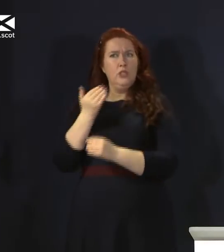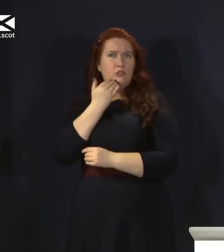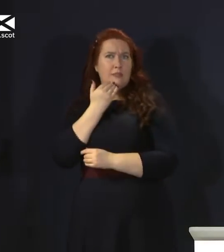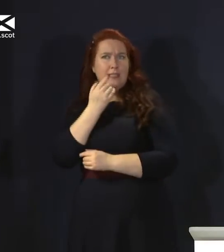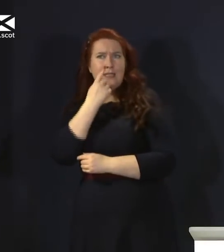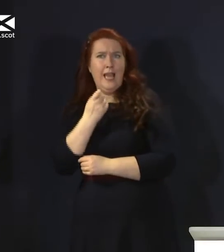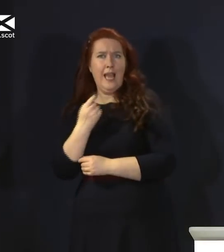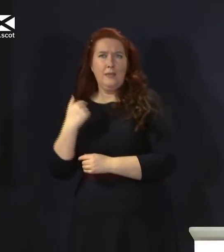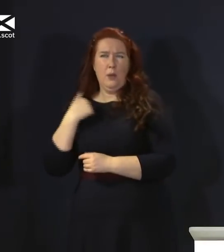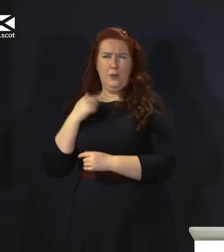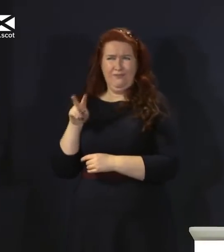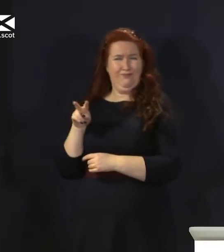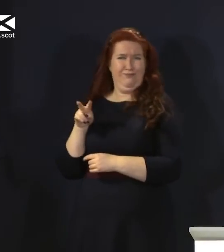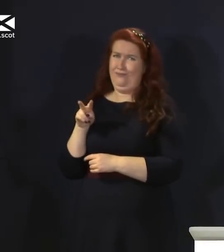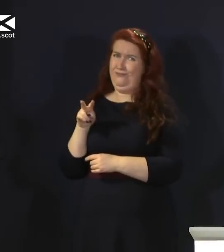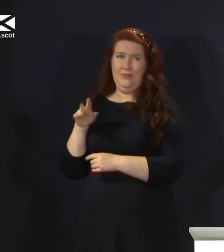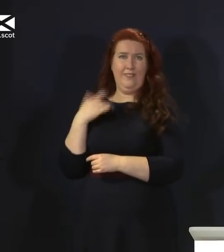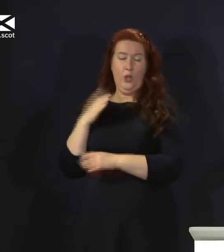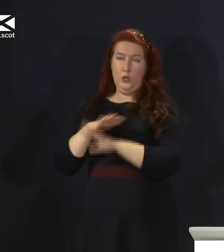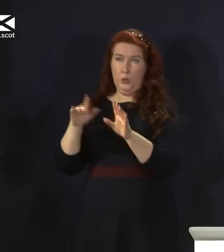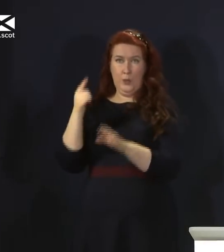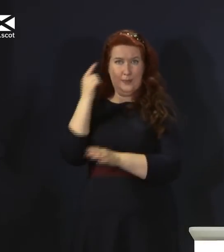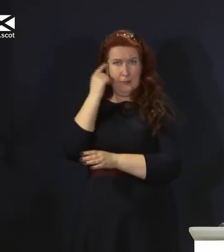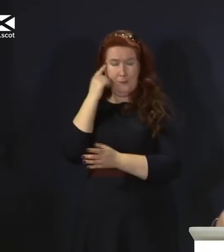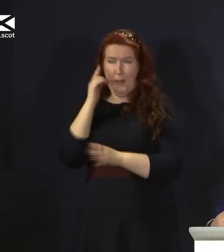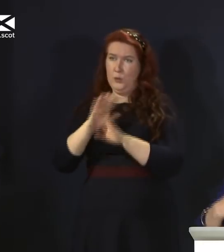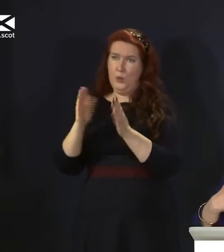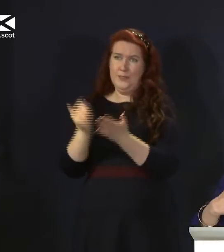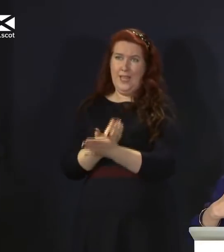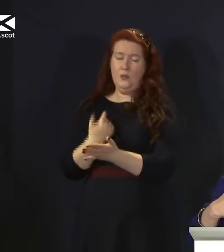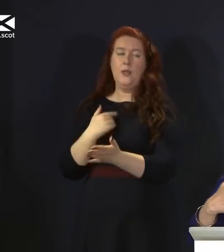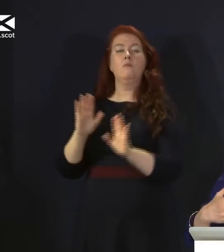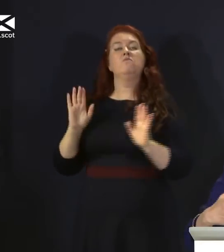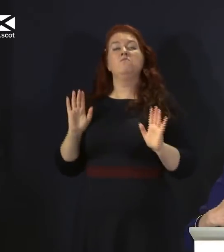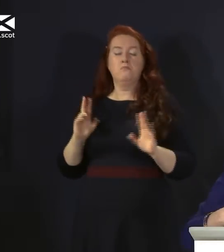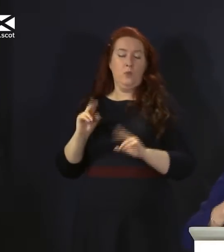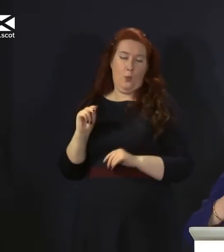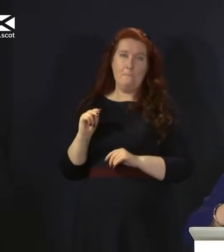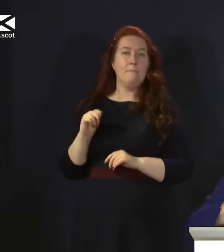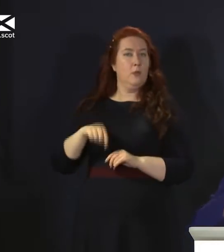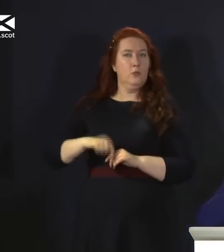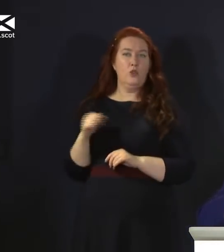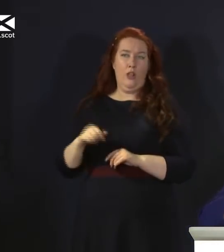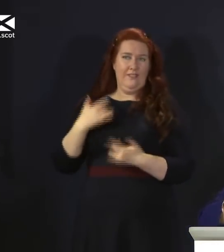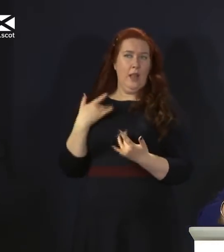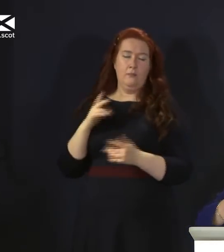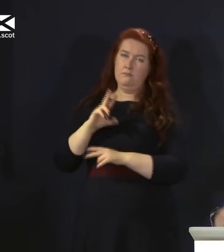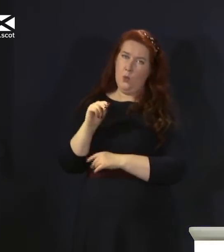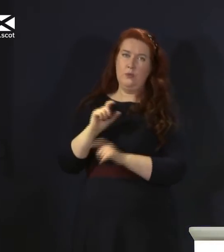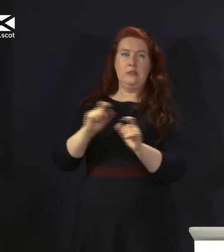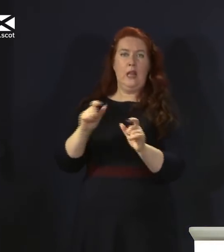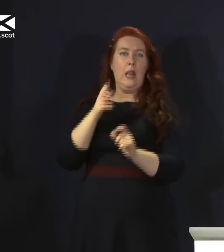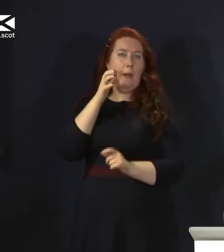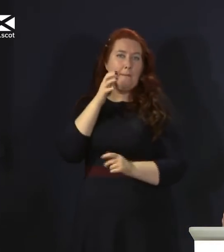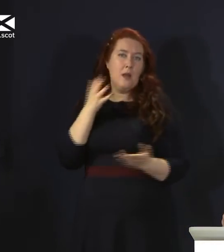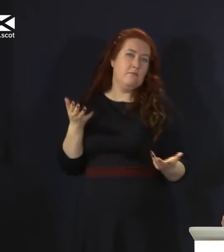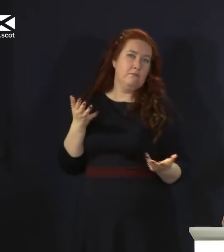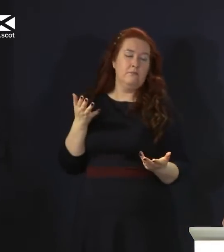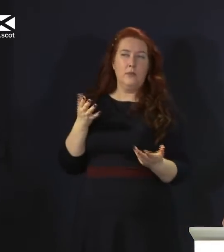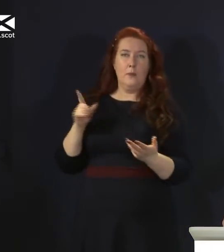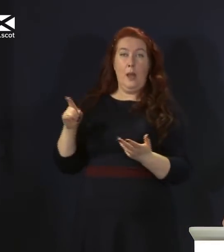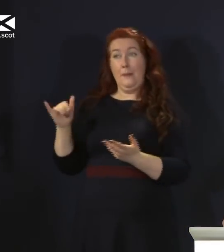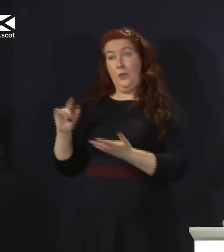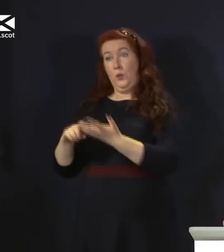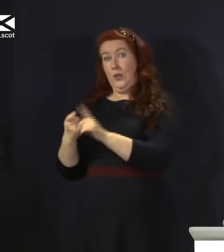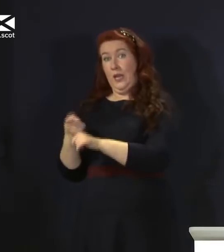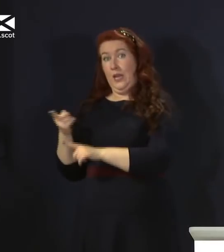simply not a sensible or safe decision, we would reserve the right not to do that and to keep it in amber. I can't